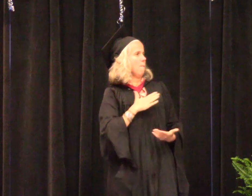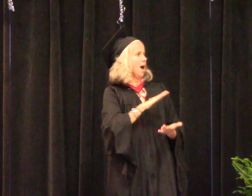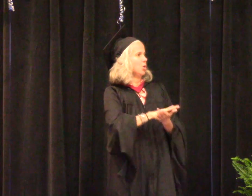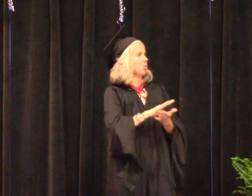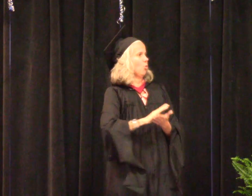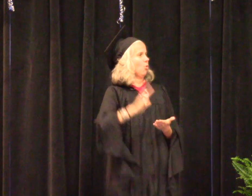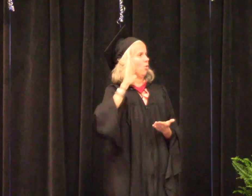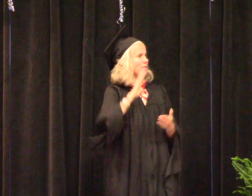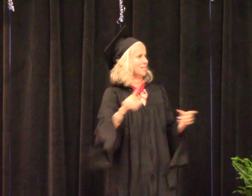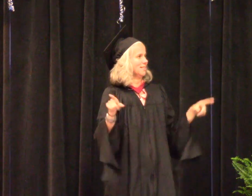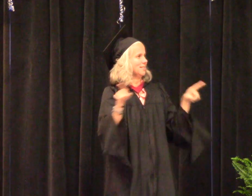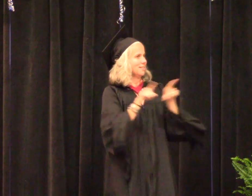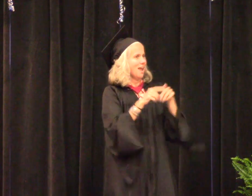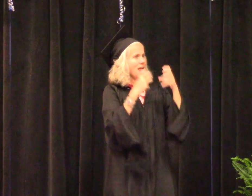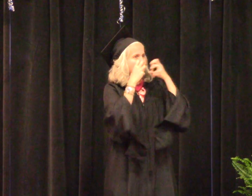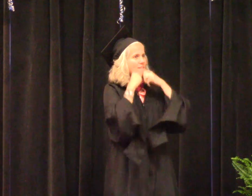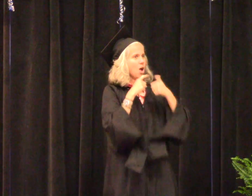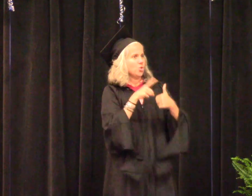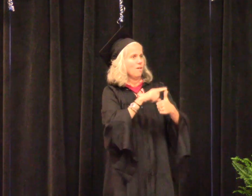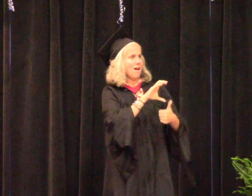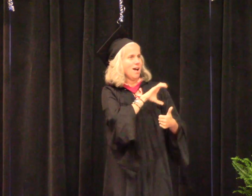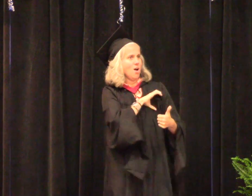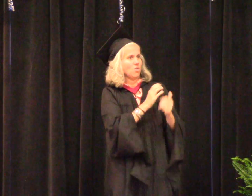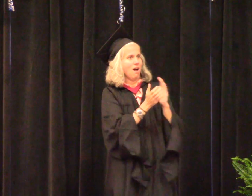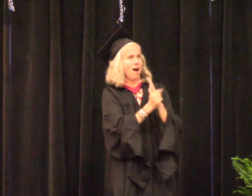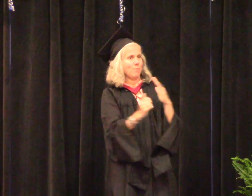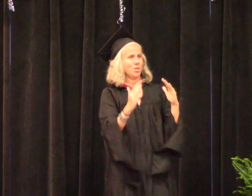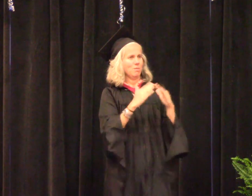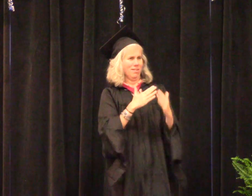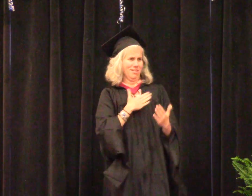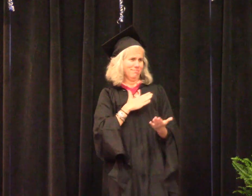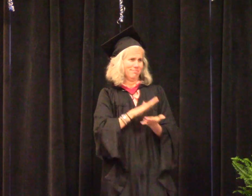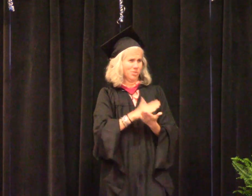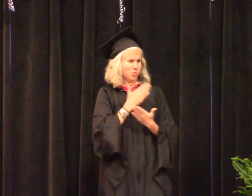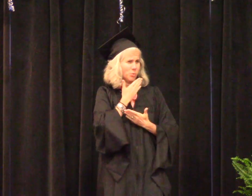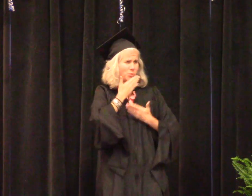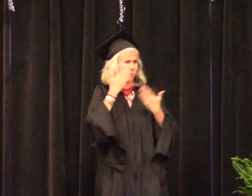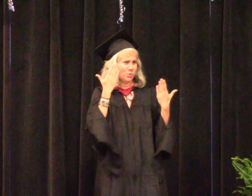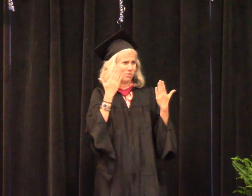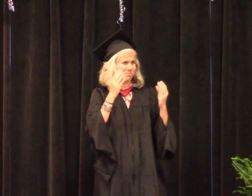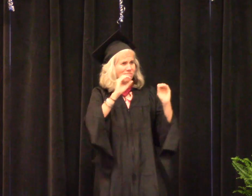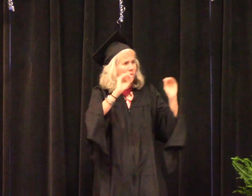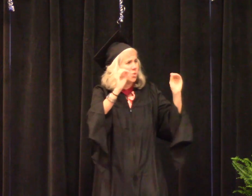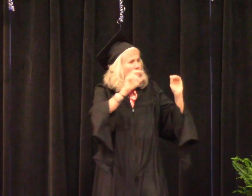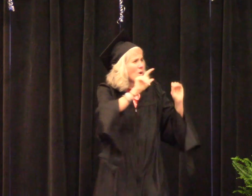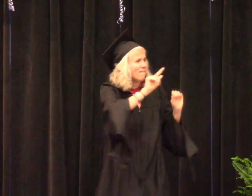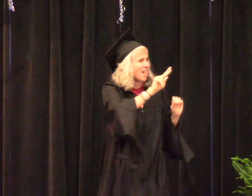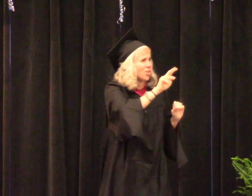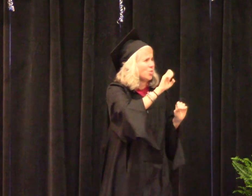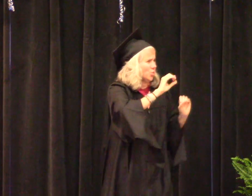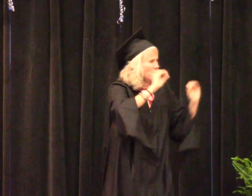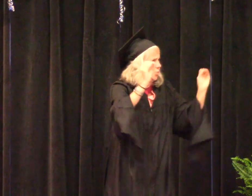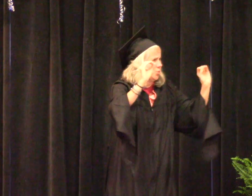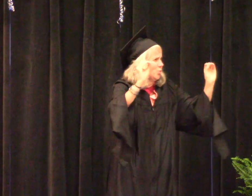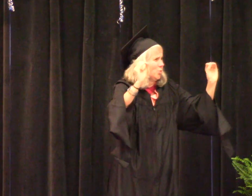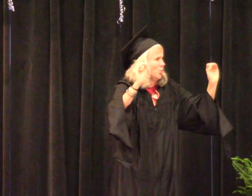And I look at the Learning Center as being a very welcoming and diverse community. I wish I had that experience when I was a young girl.